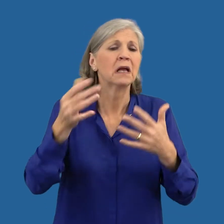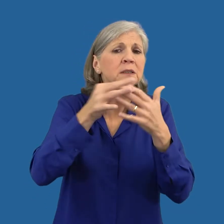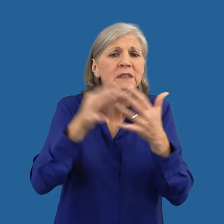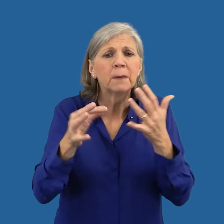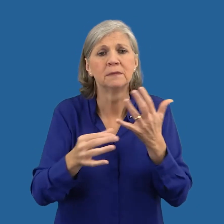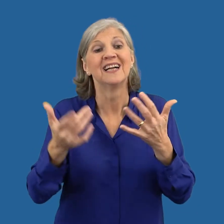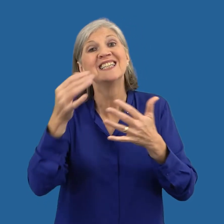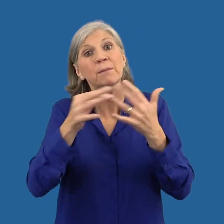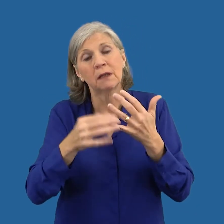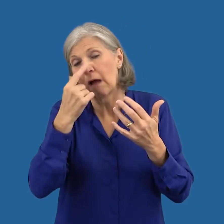Symptoms.